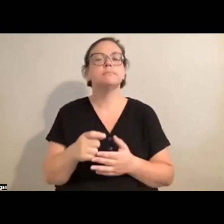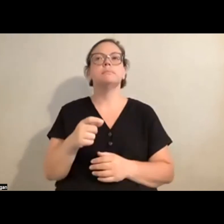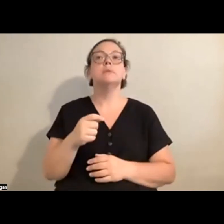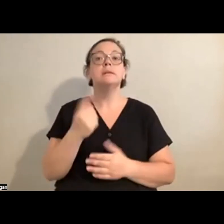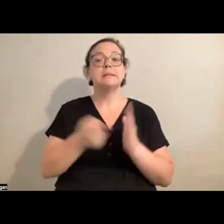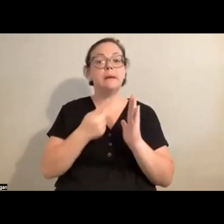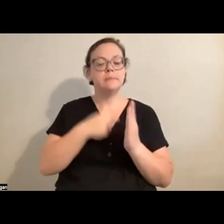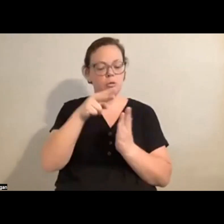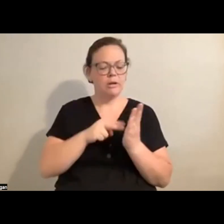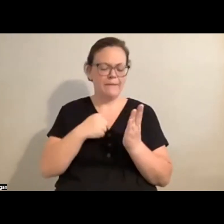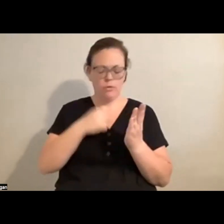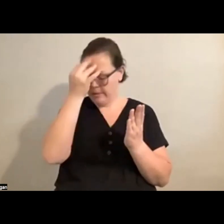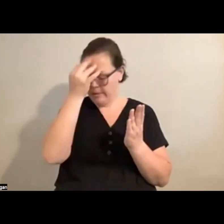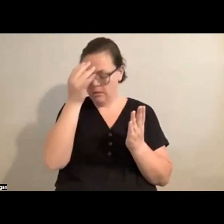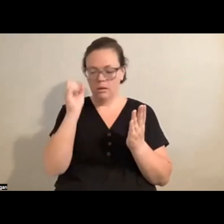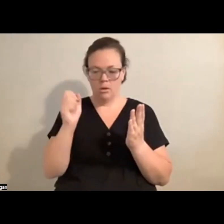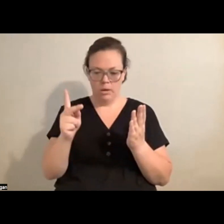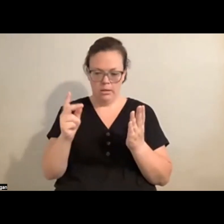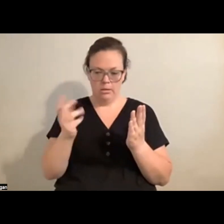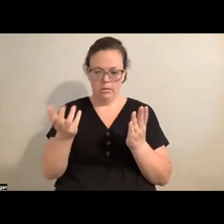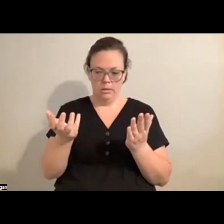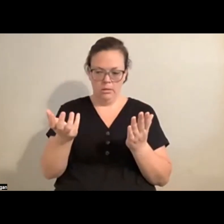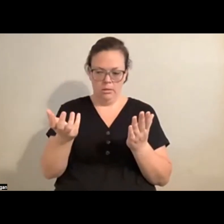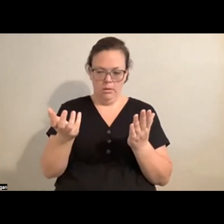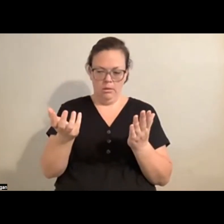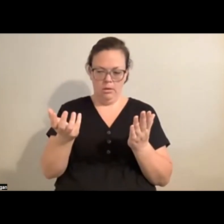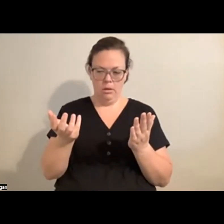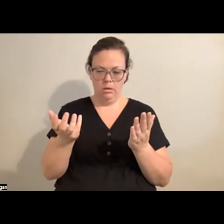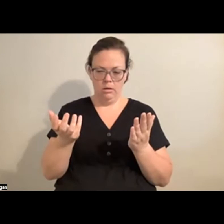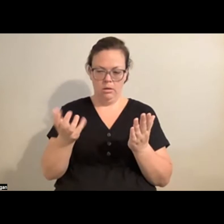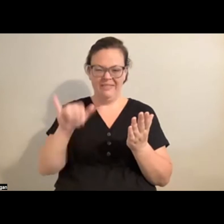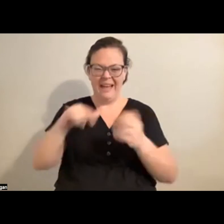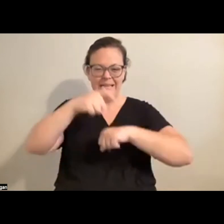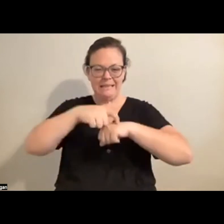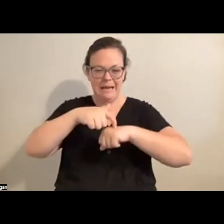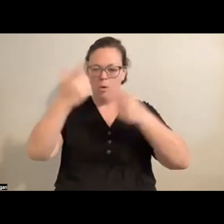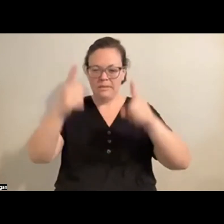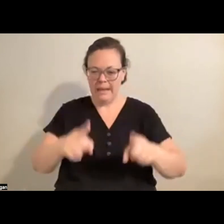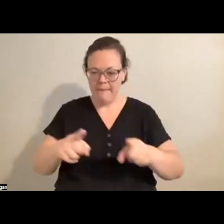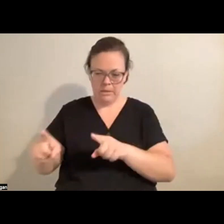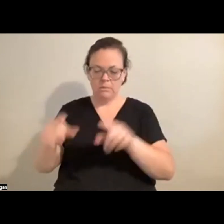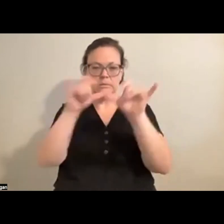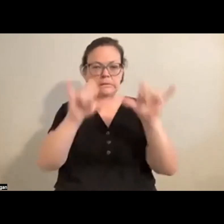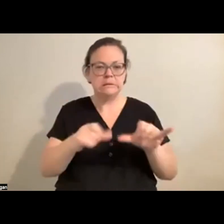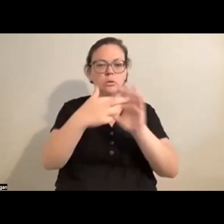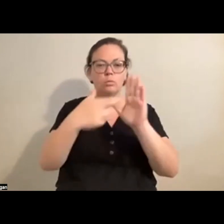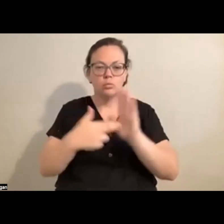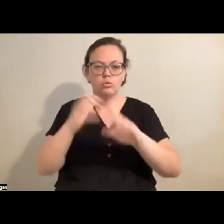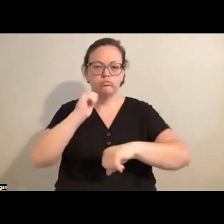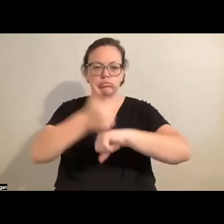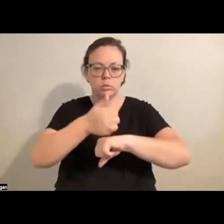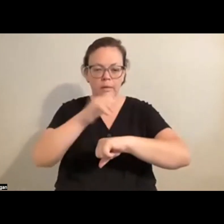with it and think, okay, what was in place at the time? Like what systems and rules and laws were in place at this